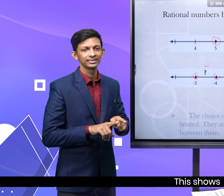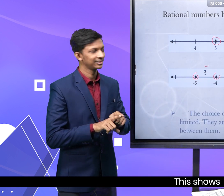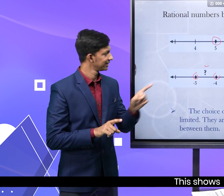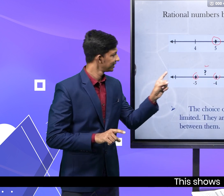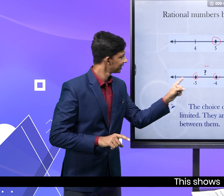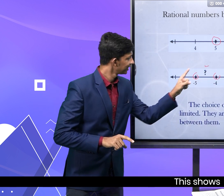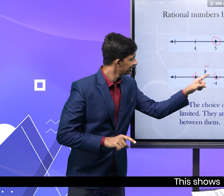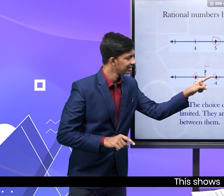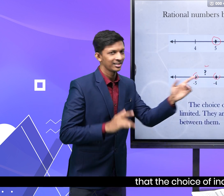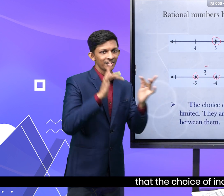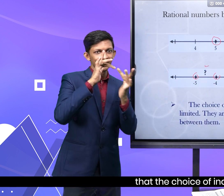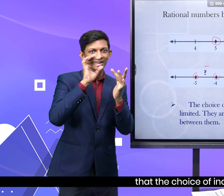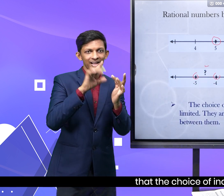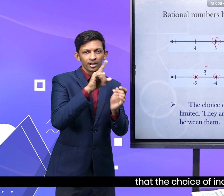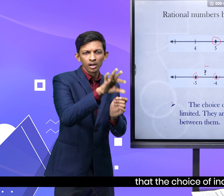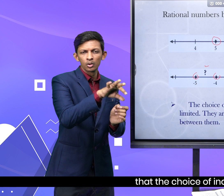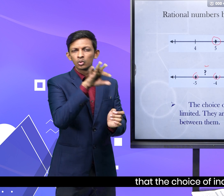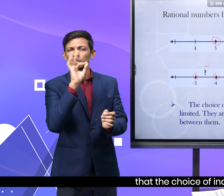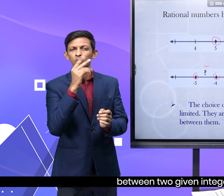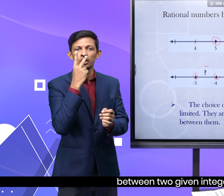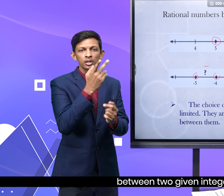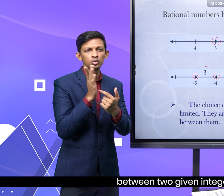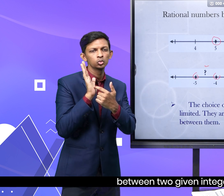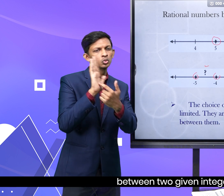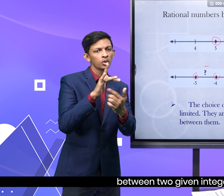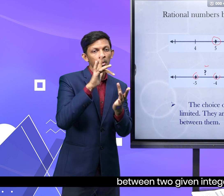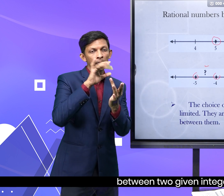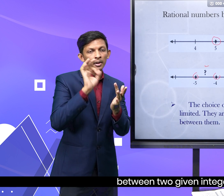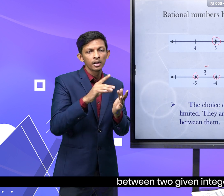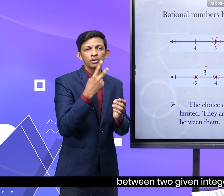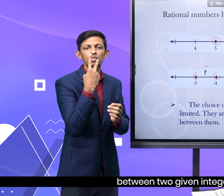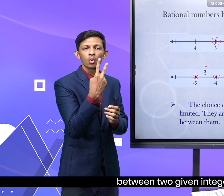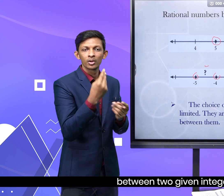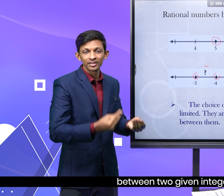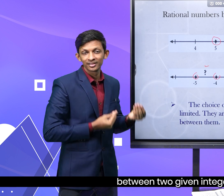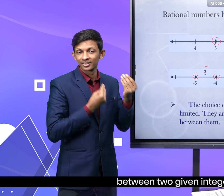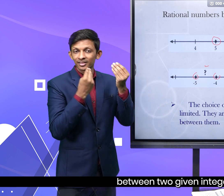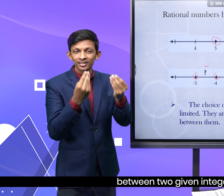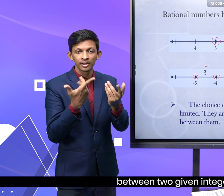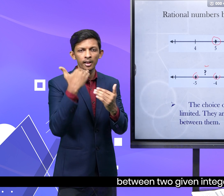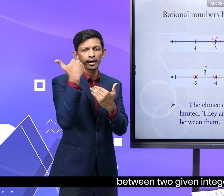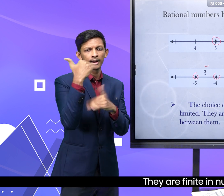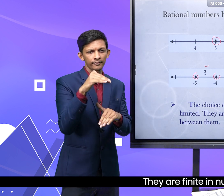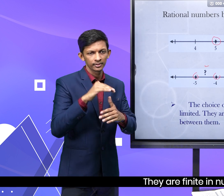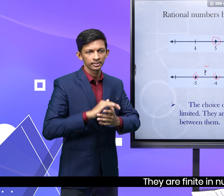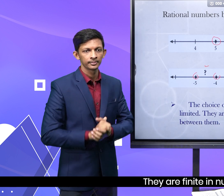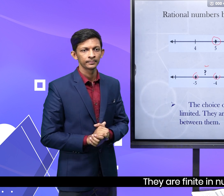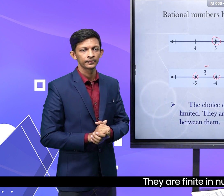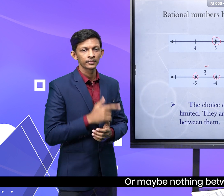This shows that the choice of integers between two given integers is limited. They are finite in number or